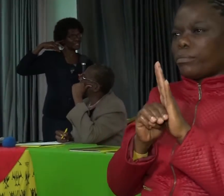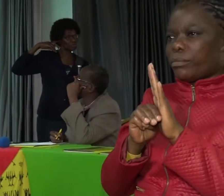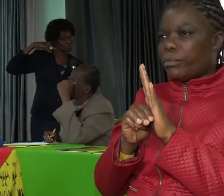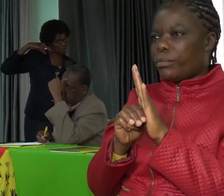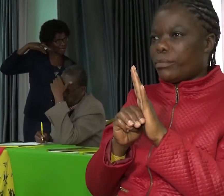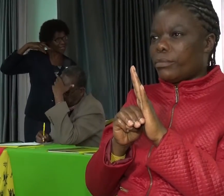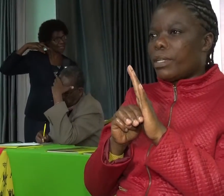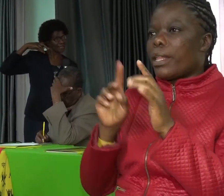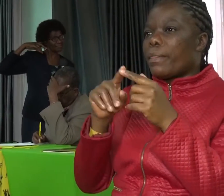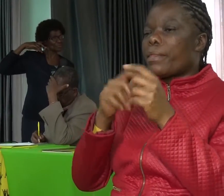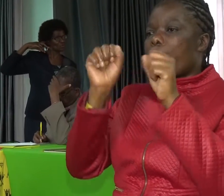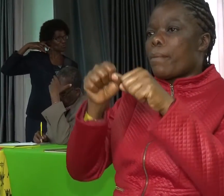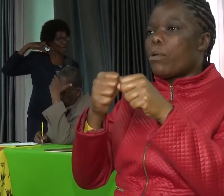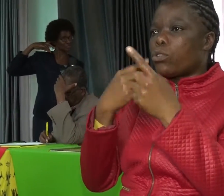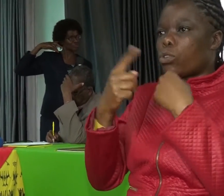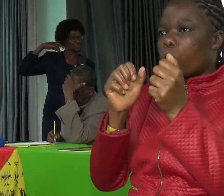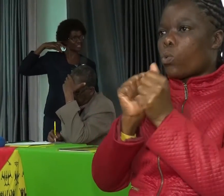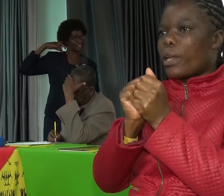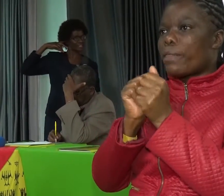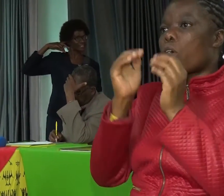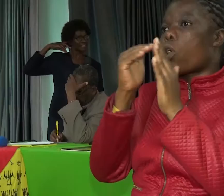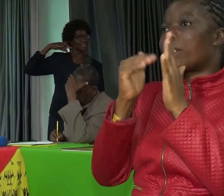and say it will not work because of 1, 2,